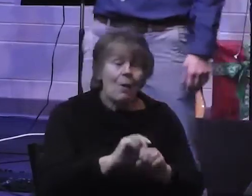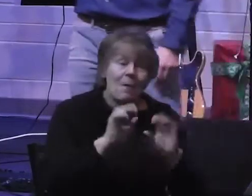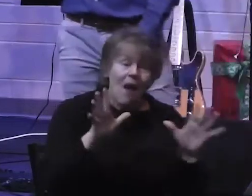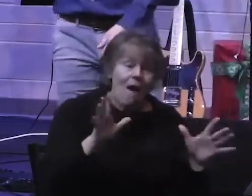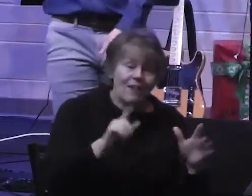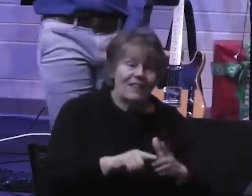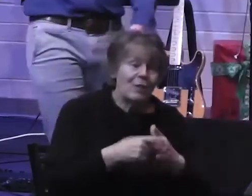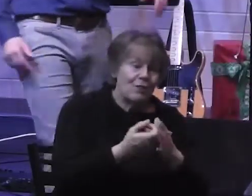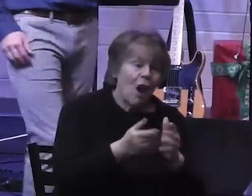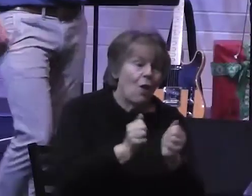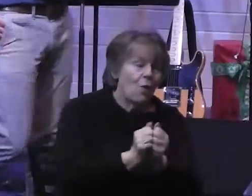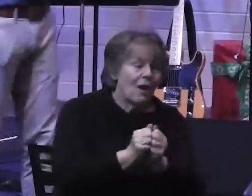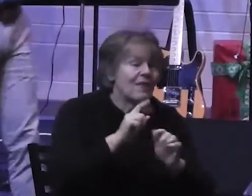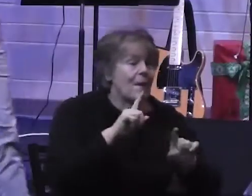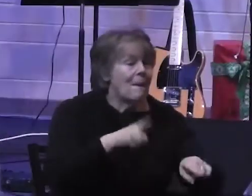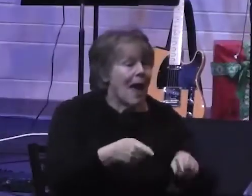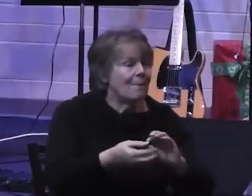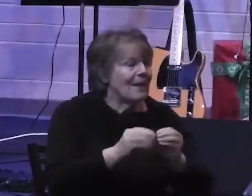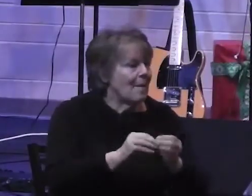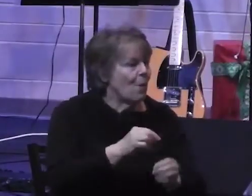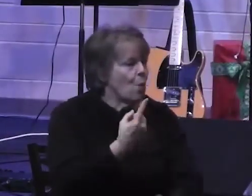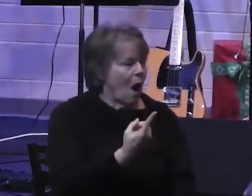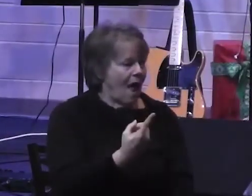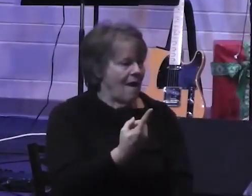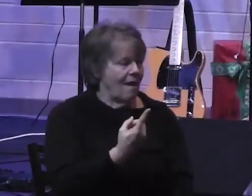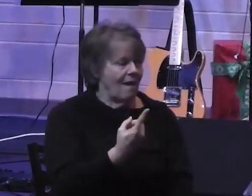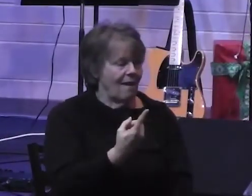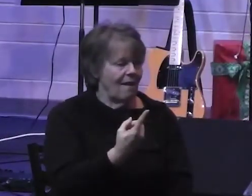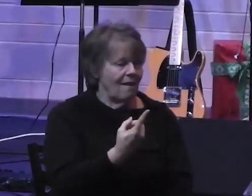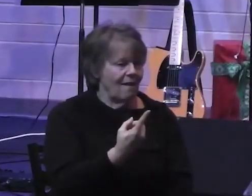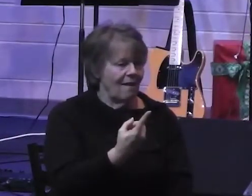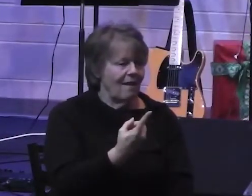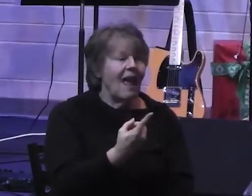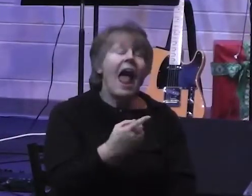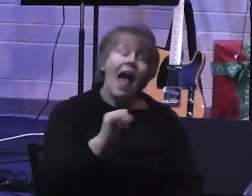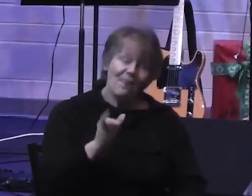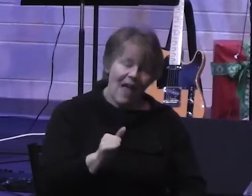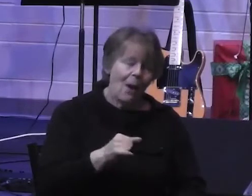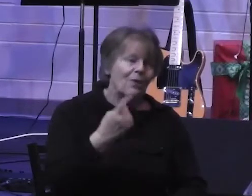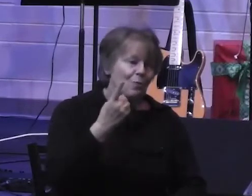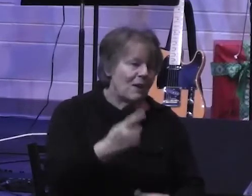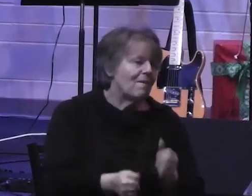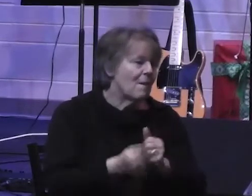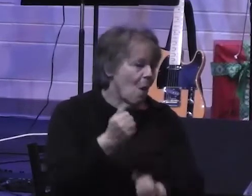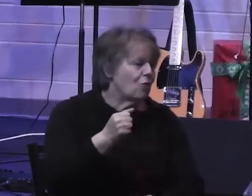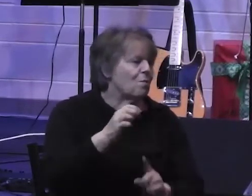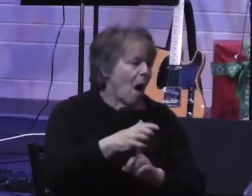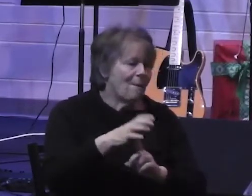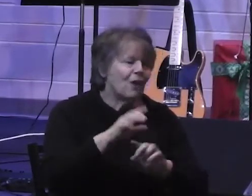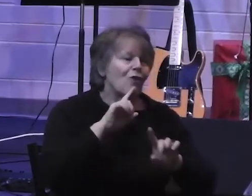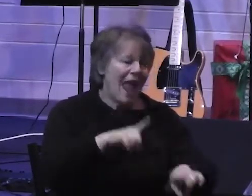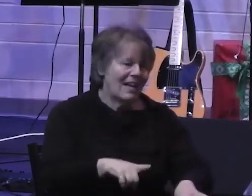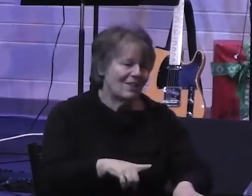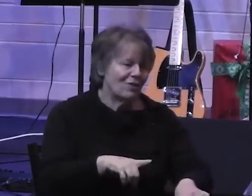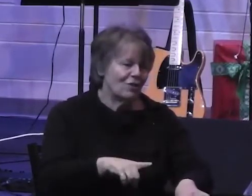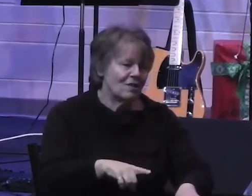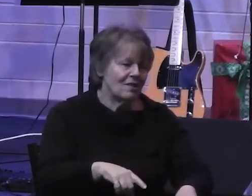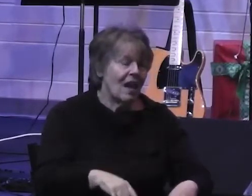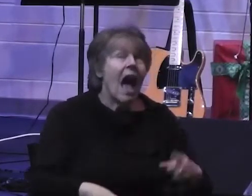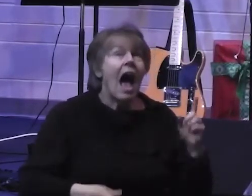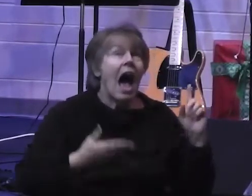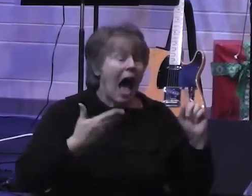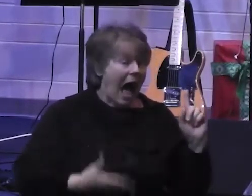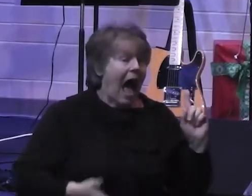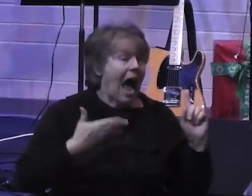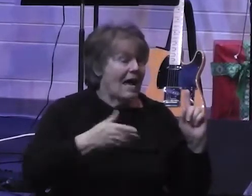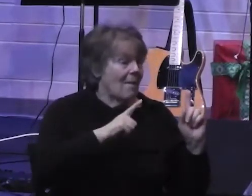commandment number 1. And sure enough, commandment number 1 was one of the most popular answers of the day. It starts out, I am